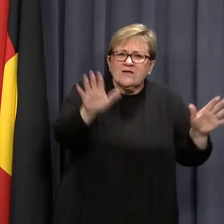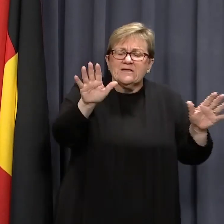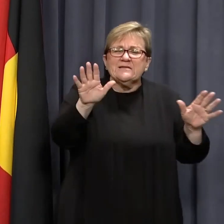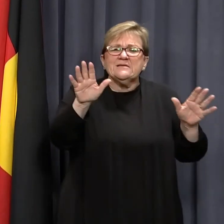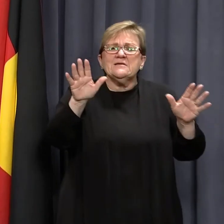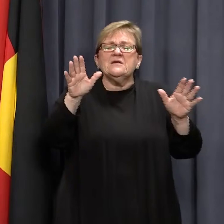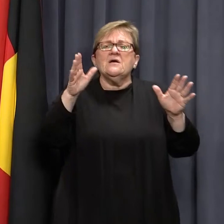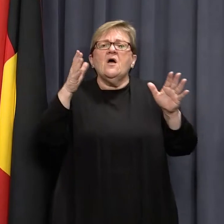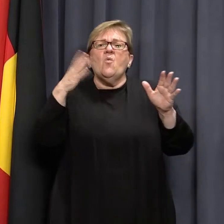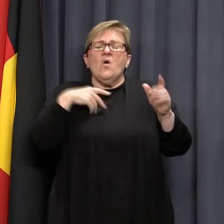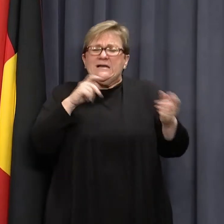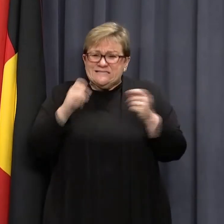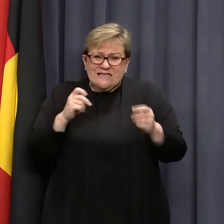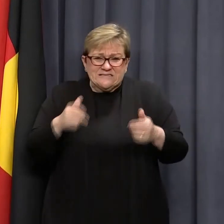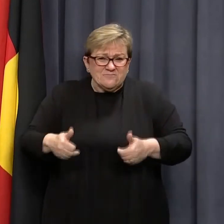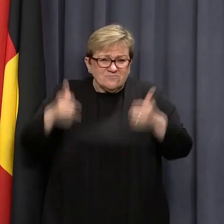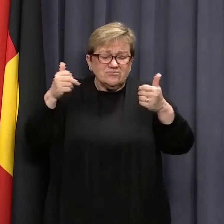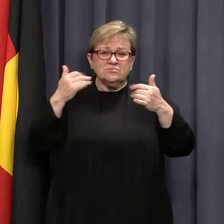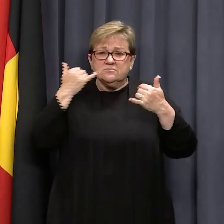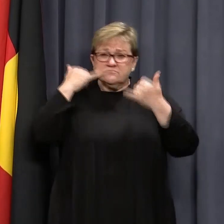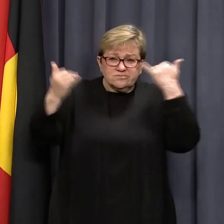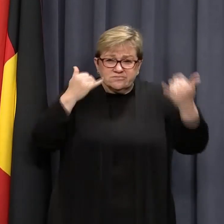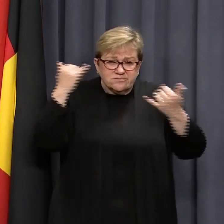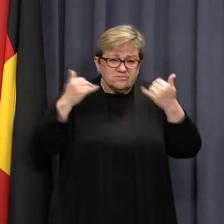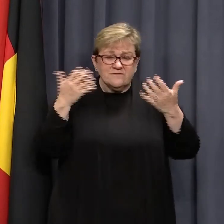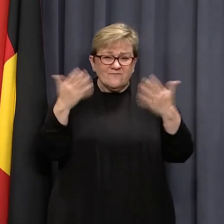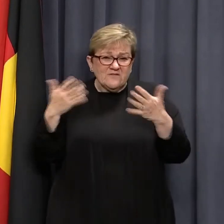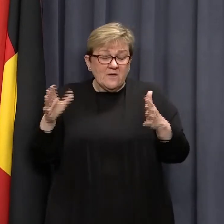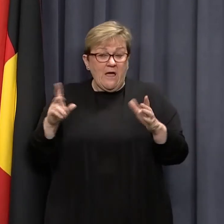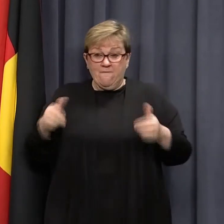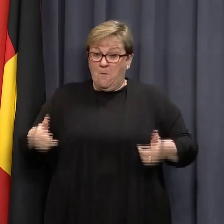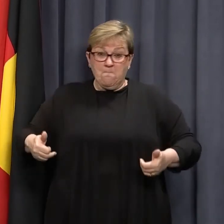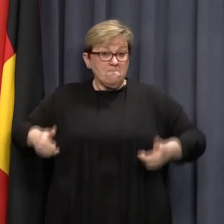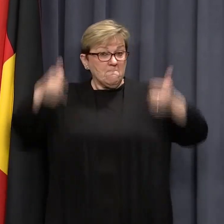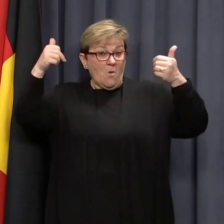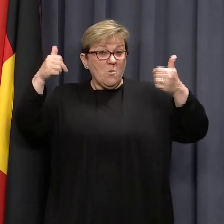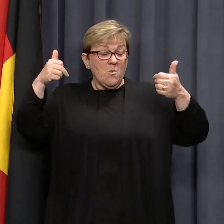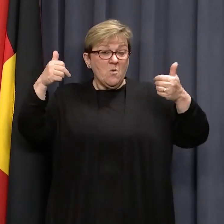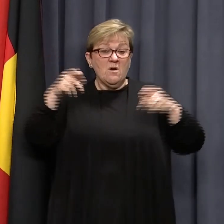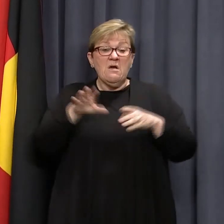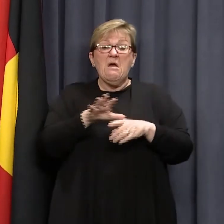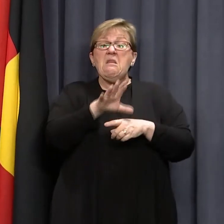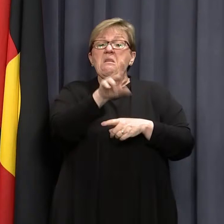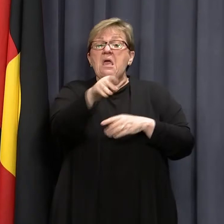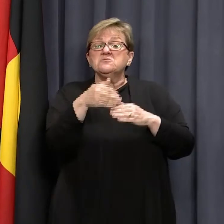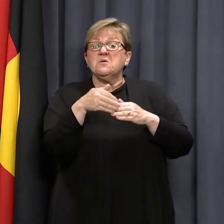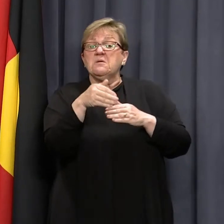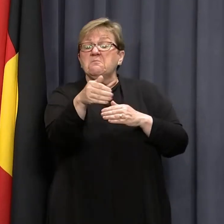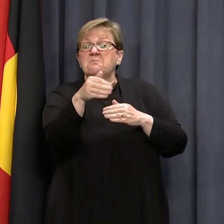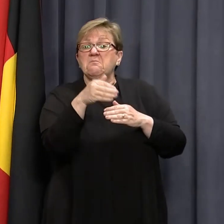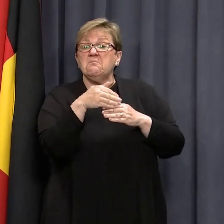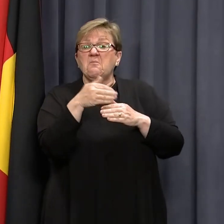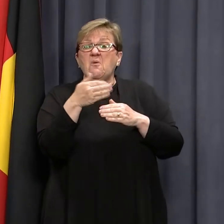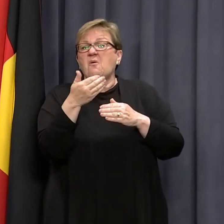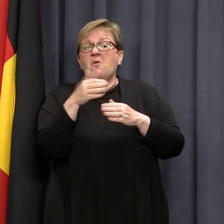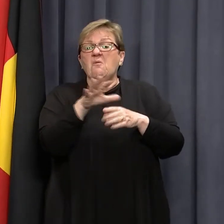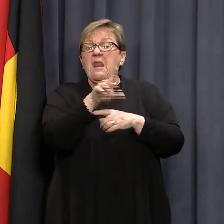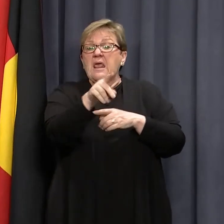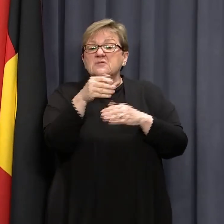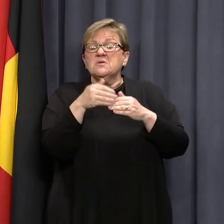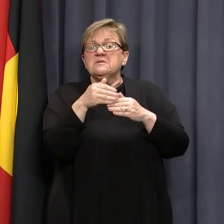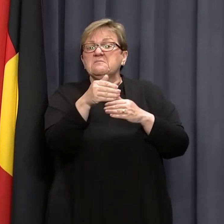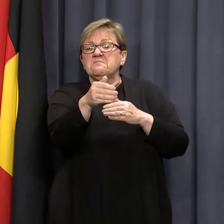on top of it with the testing and with their contact tracing. And if they're successful, and towards the end of the week, or towards the end of next